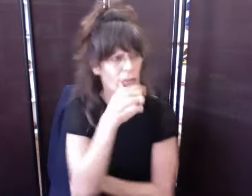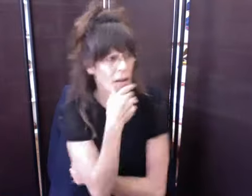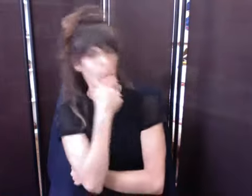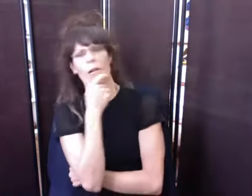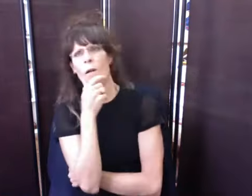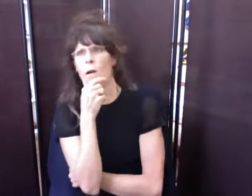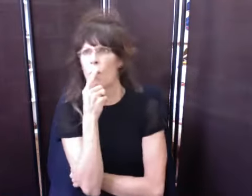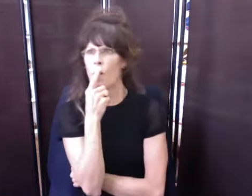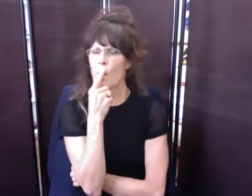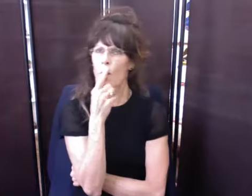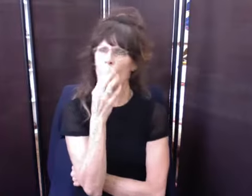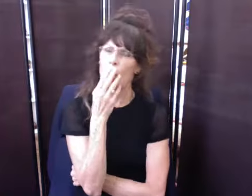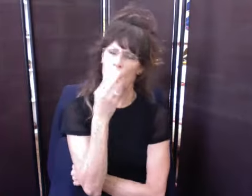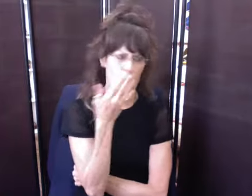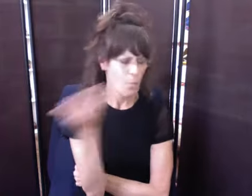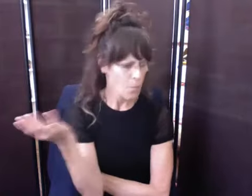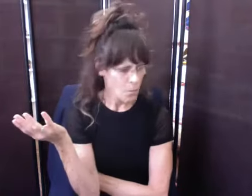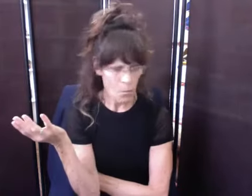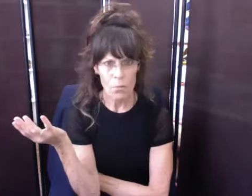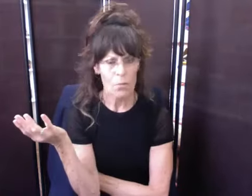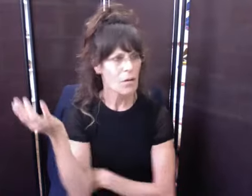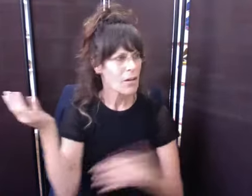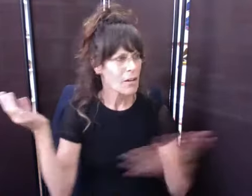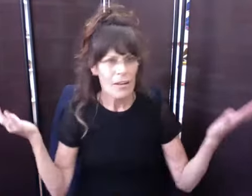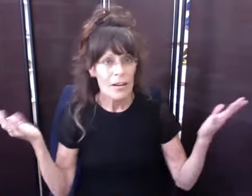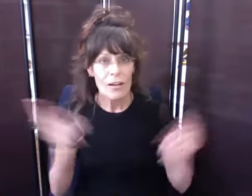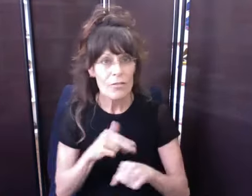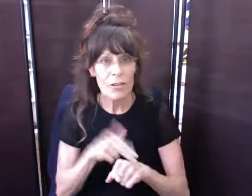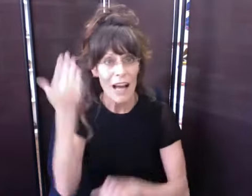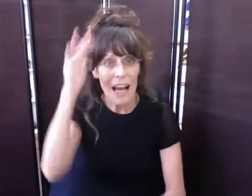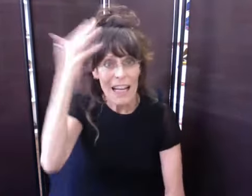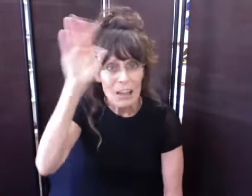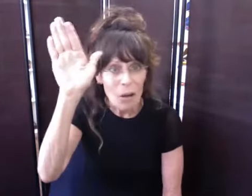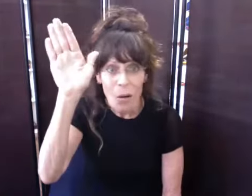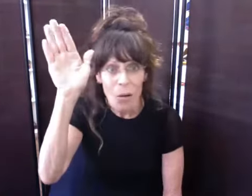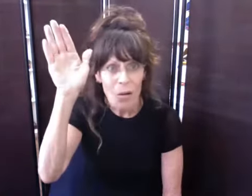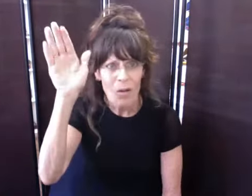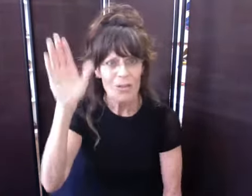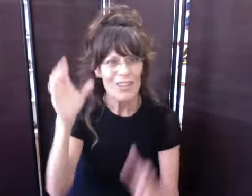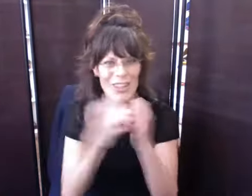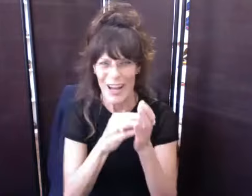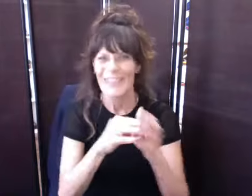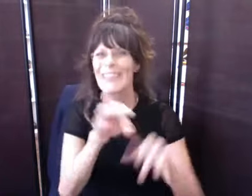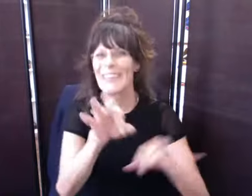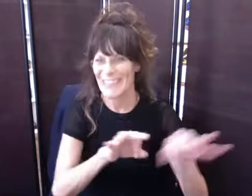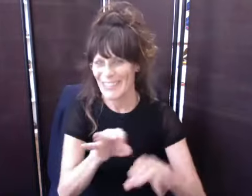before. You know, and of course, I didn't know that there's a whole chapter on that in our big book, right? So there's a whole thing on